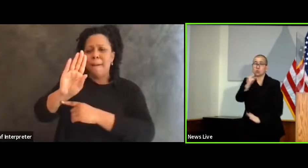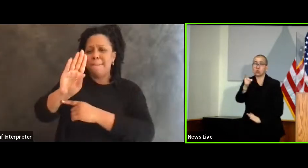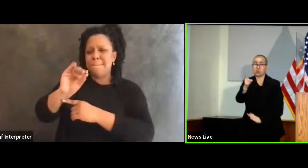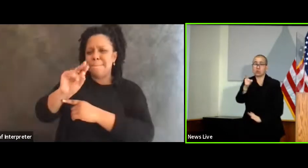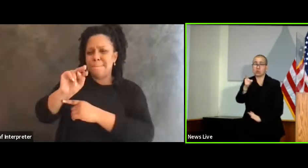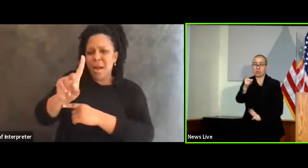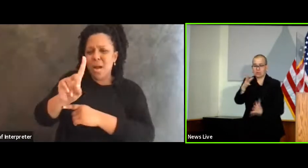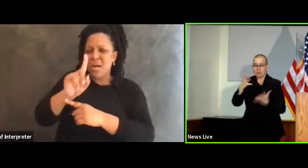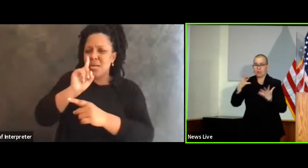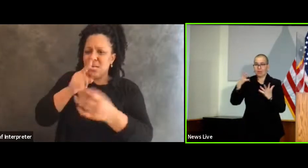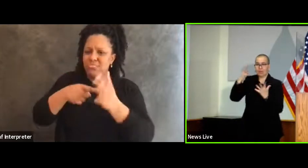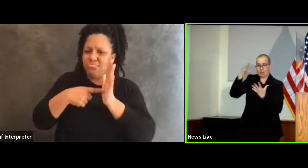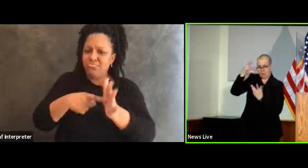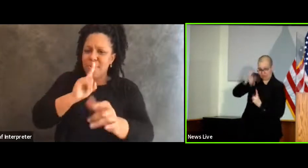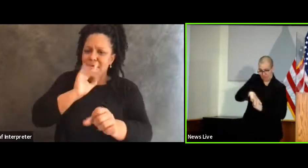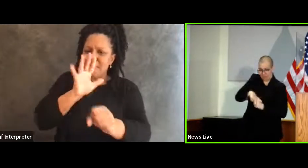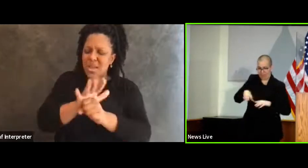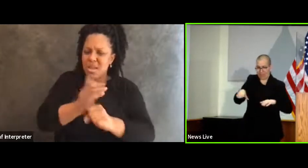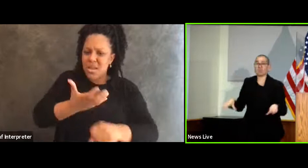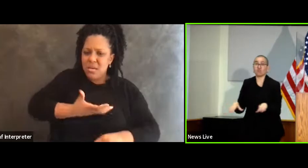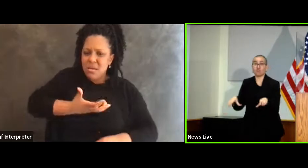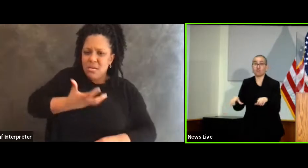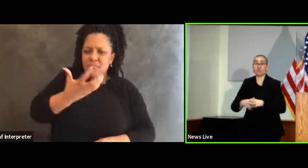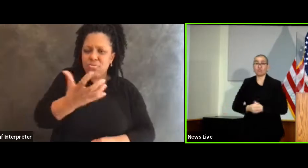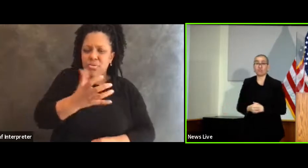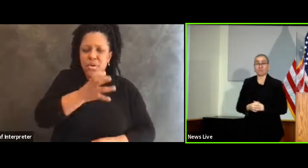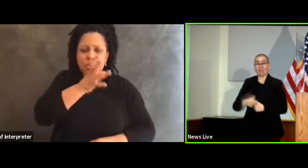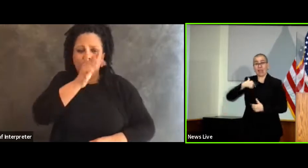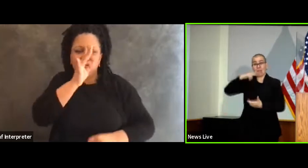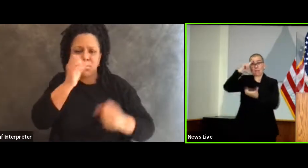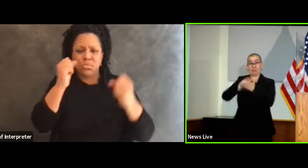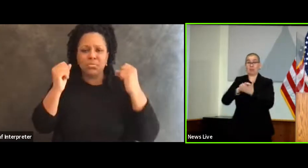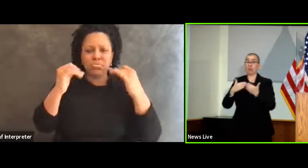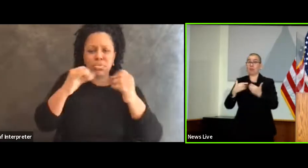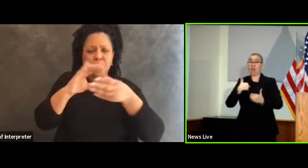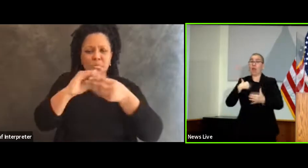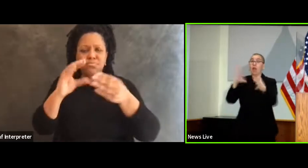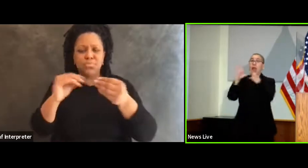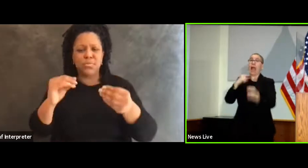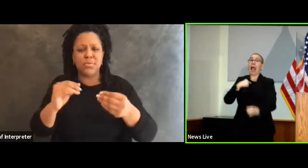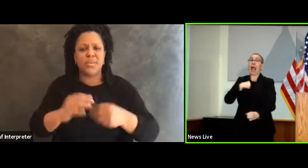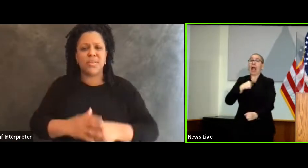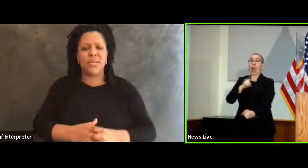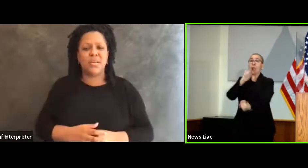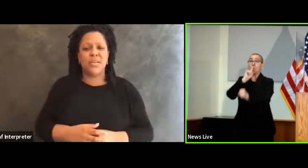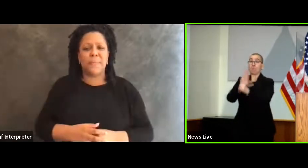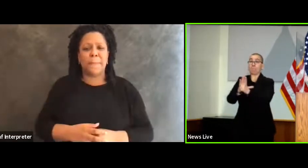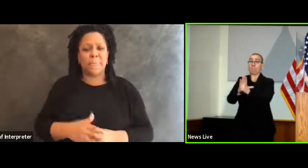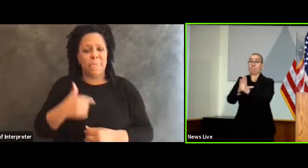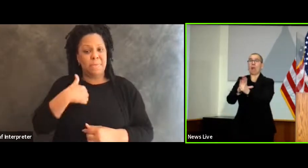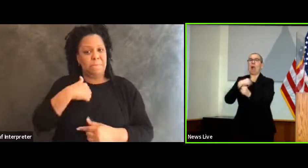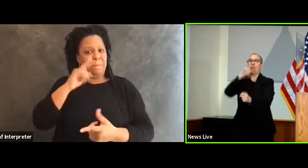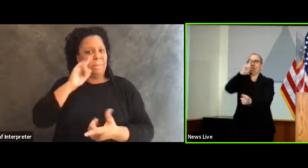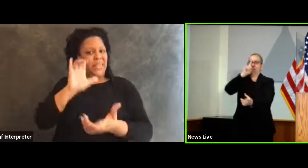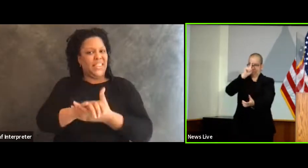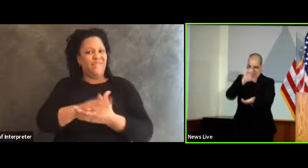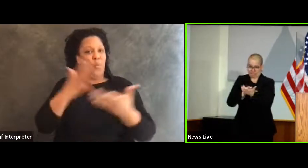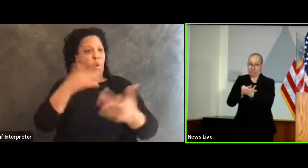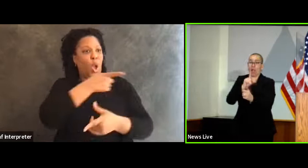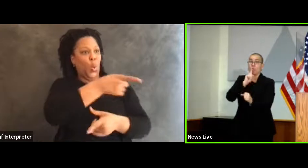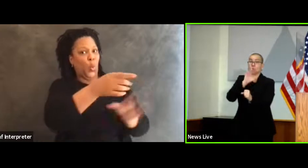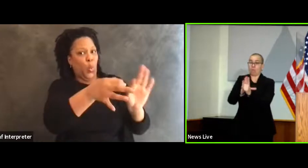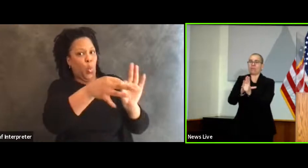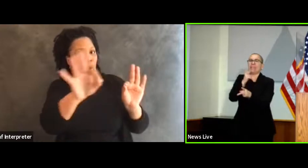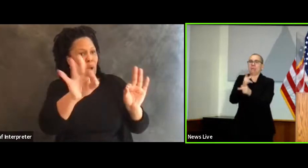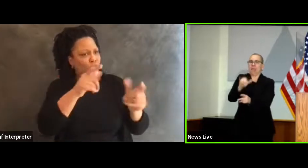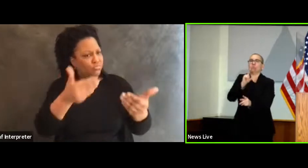want you to know that I believe a person should stay close to their word. Fortunately, though, some